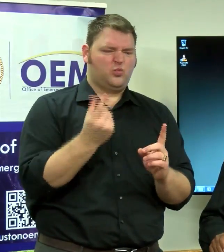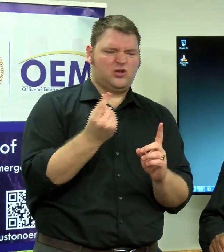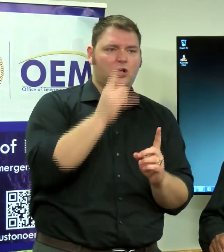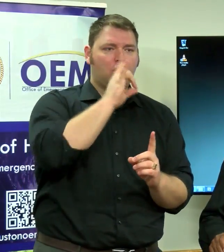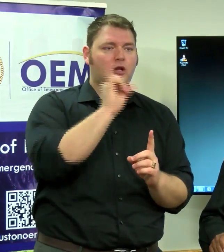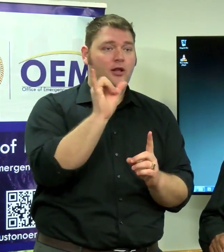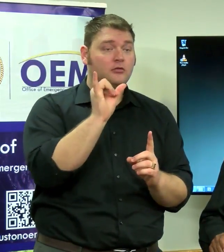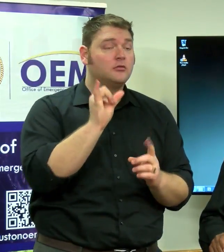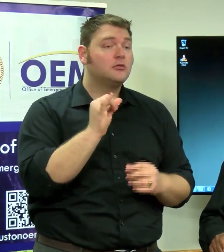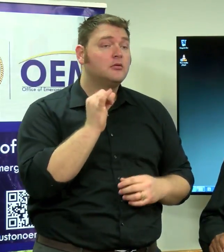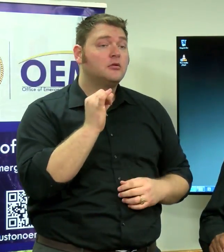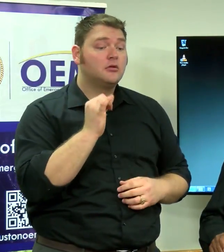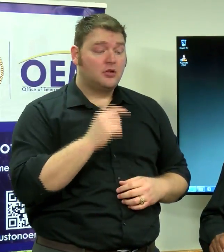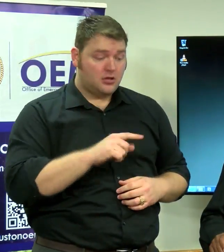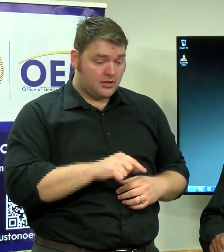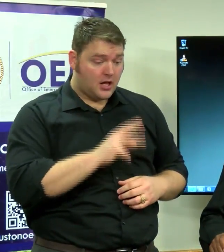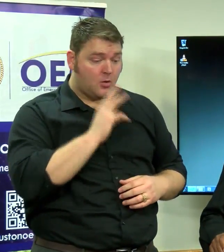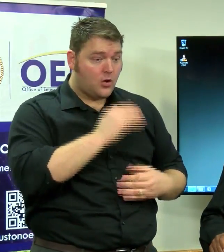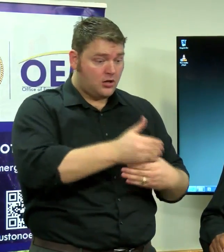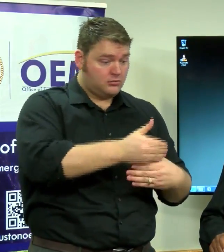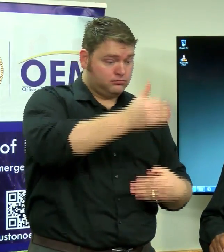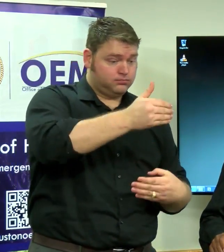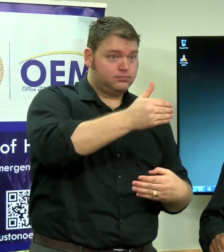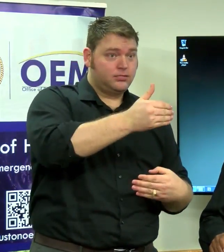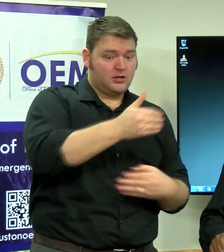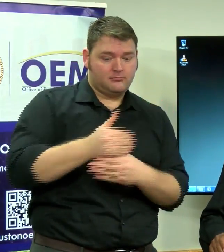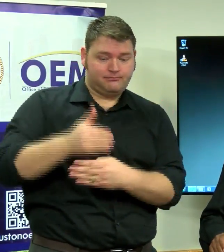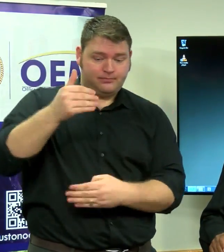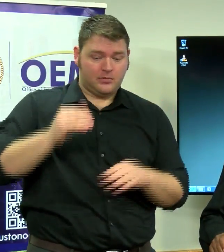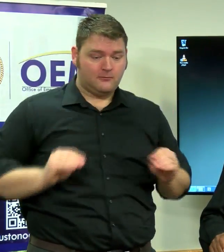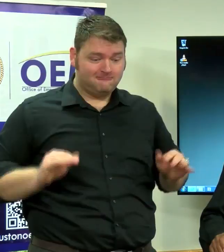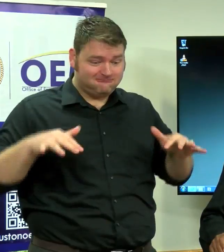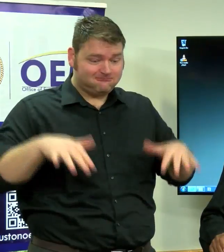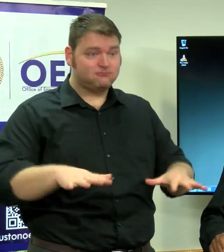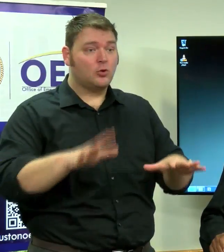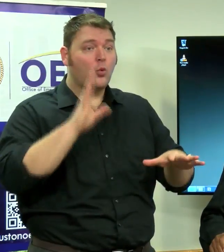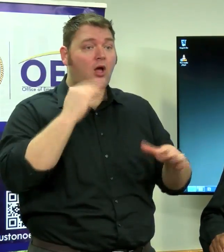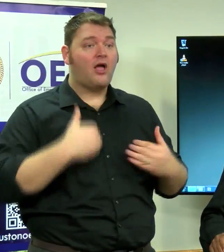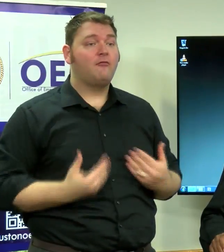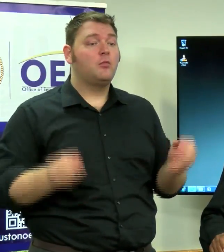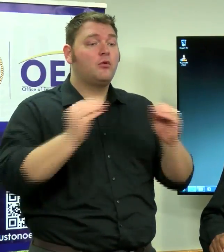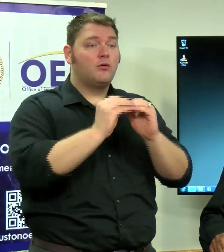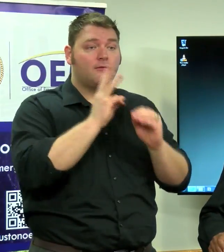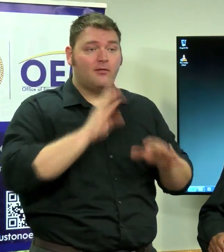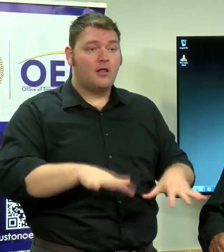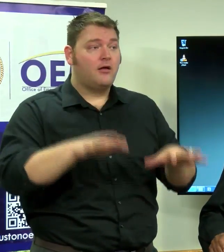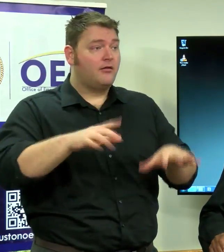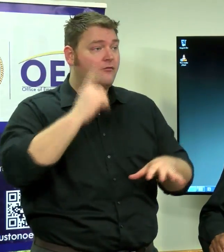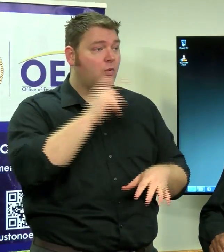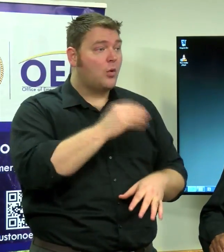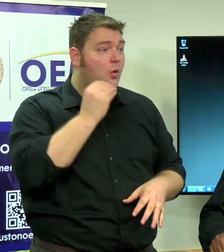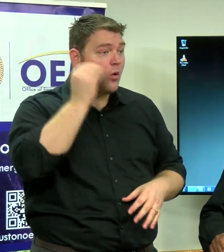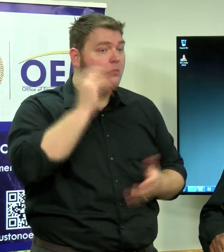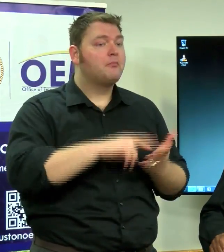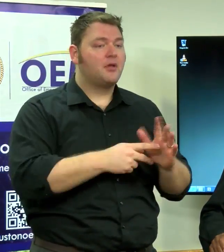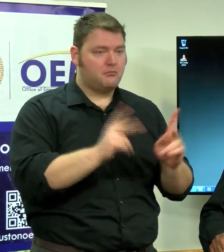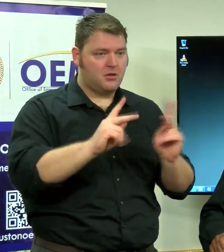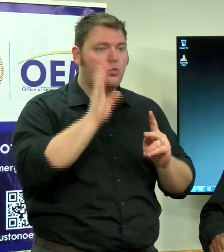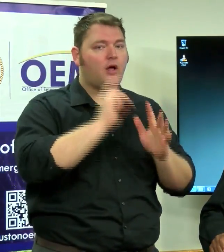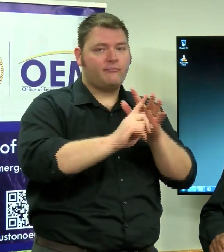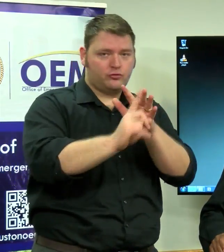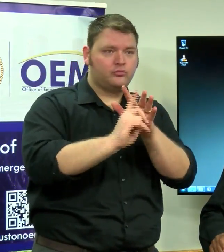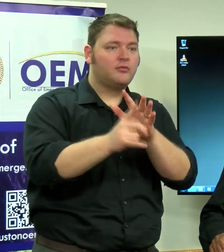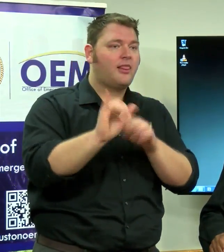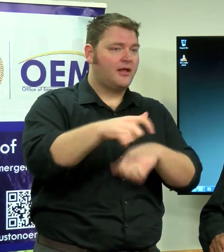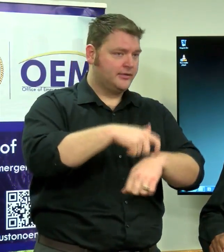if it's going to increase the flow and create more flooding for homes, then of course people will have to make the